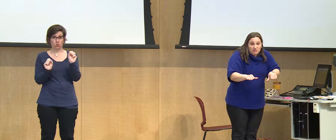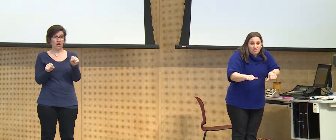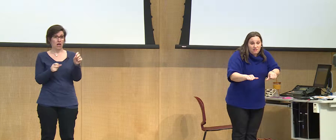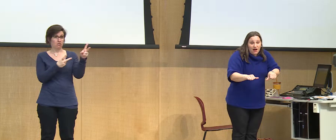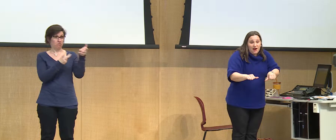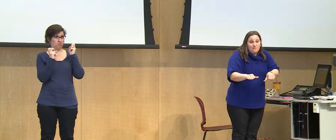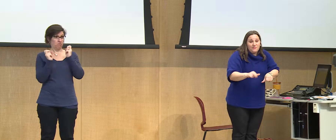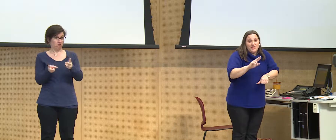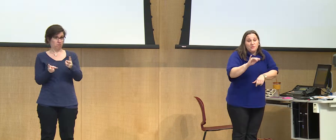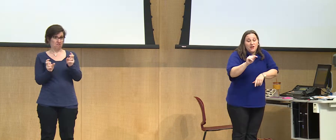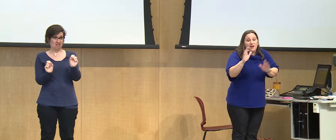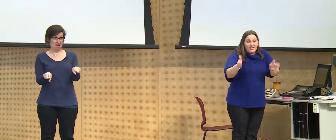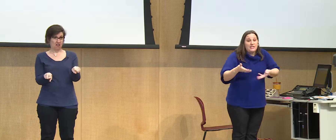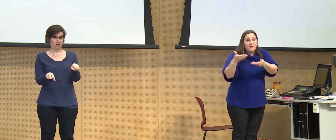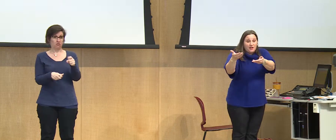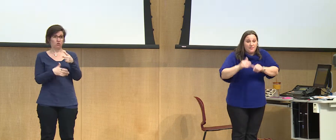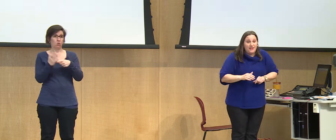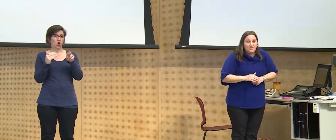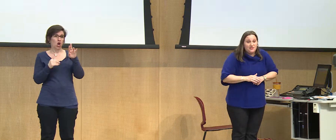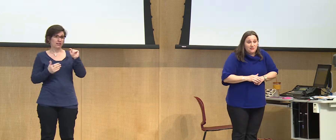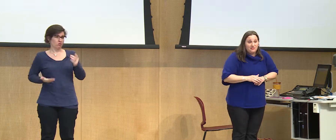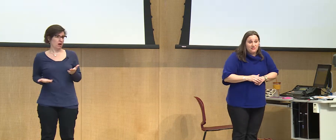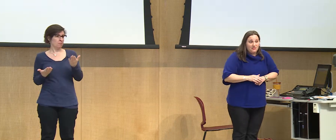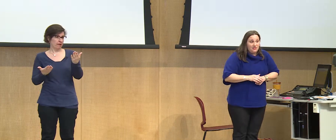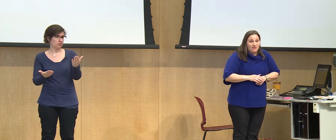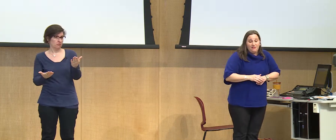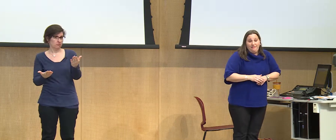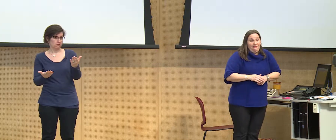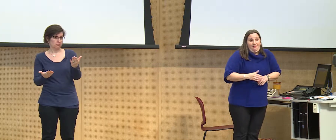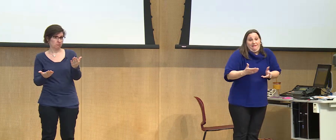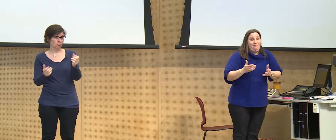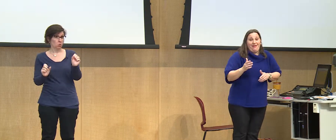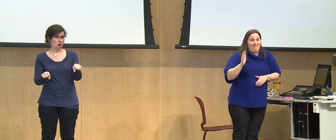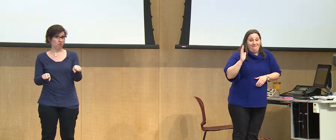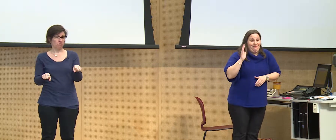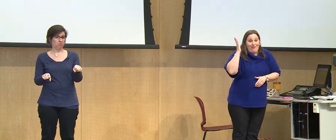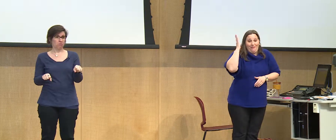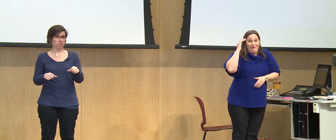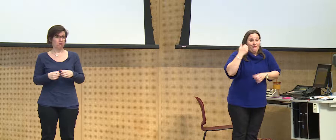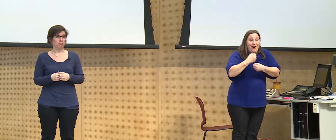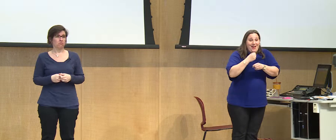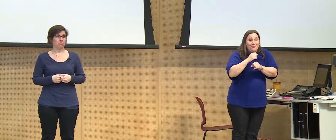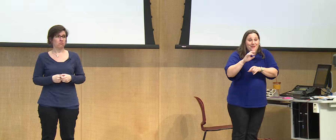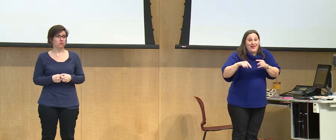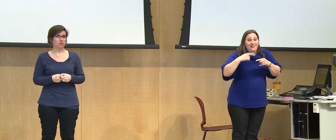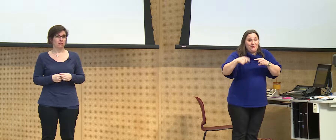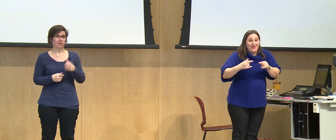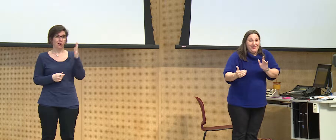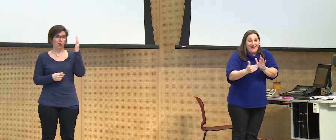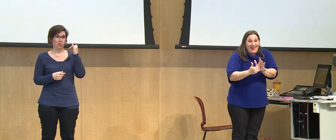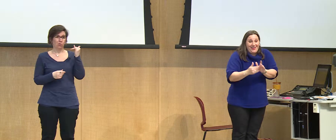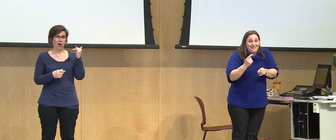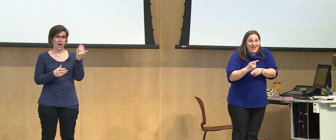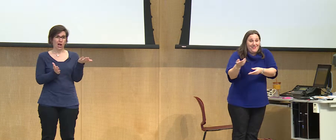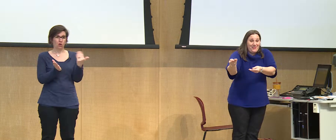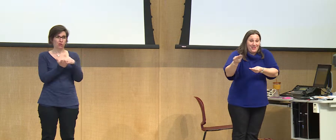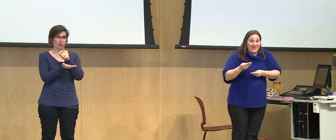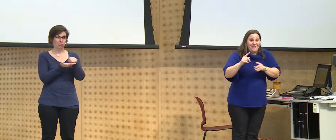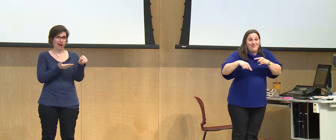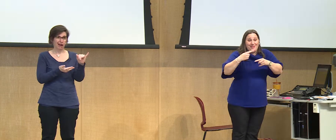It's what RIT recommends. Like, why create the wheel again, right? If they're going to give me the